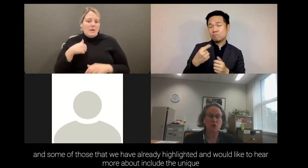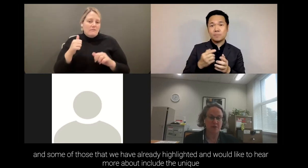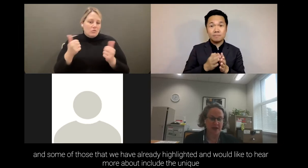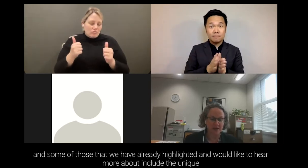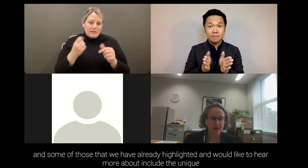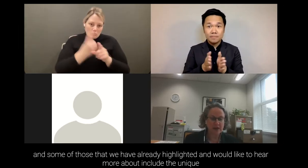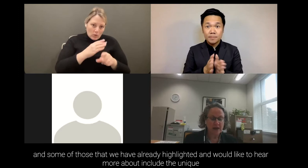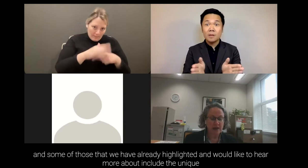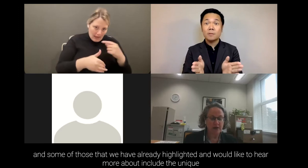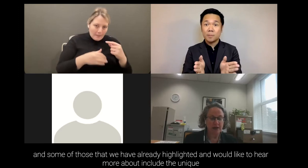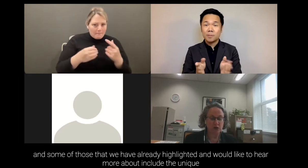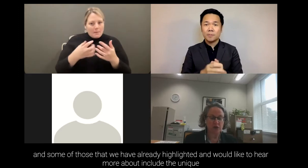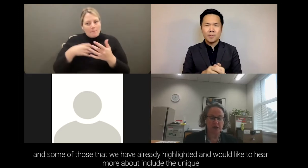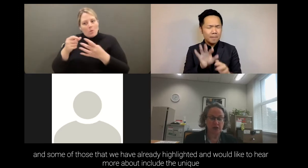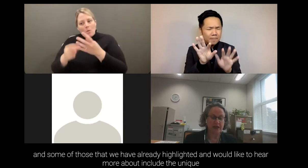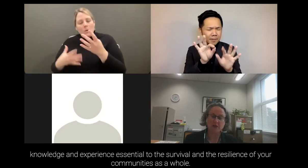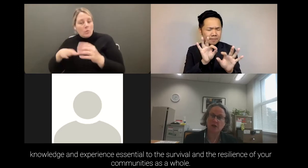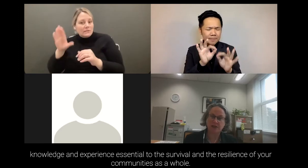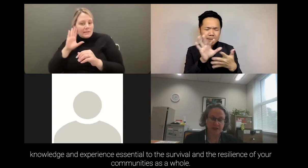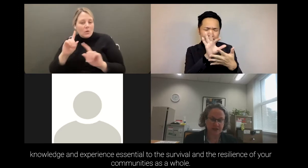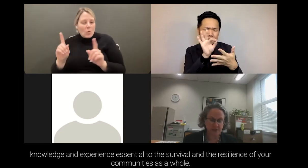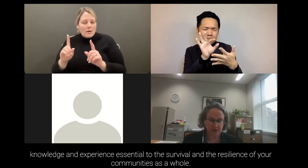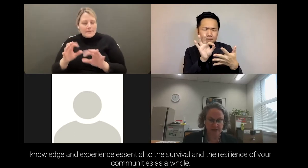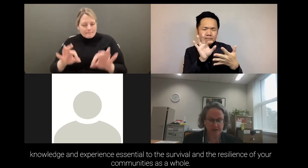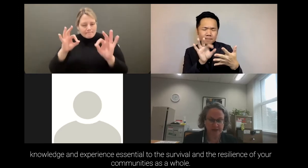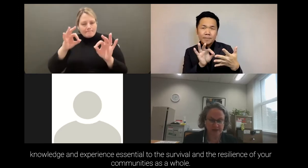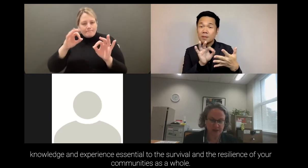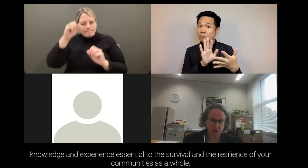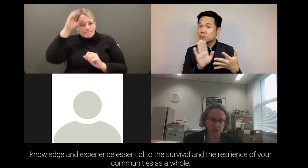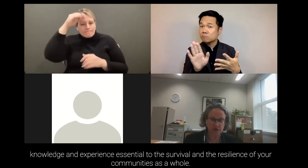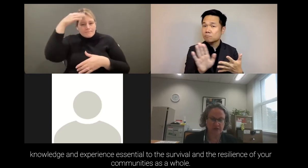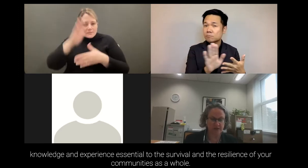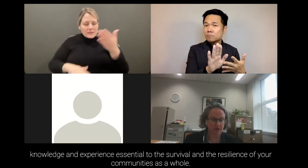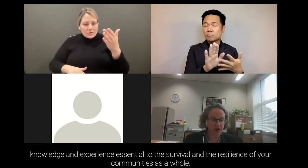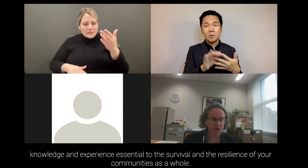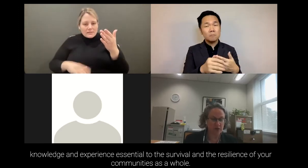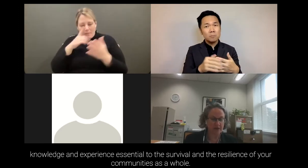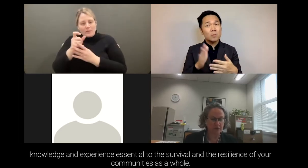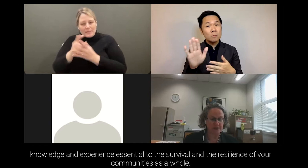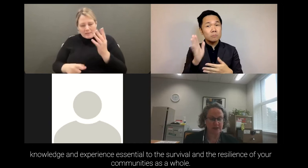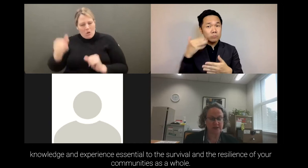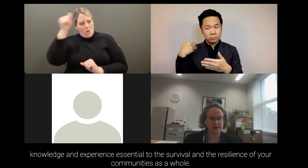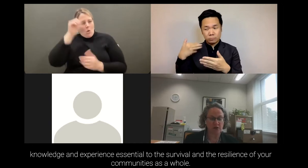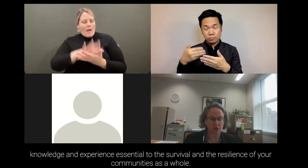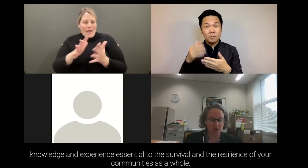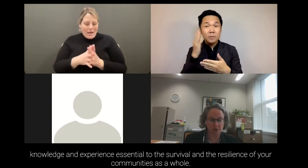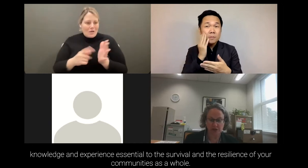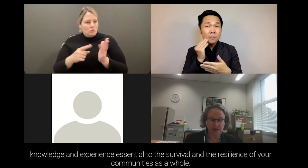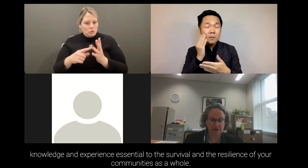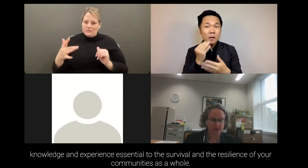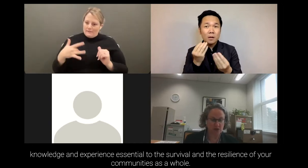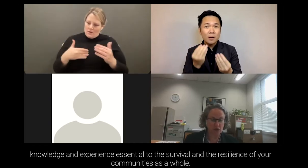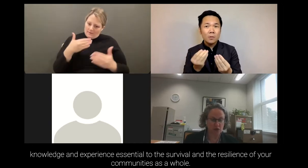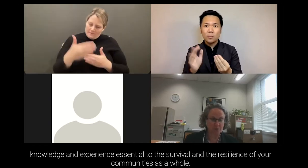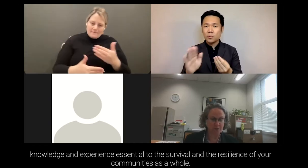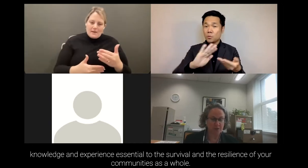to hear more about include the unique knowledge and experience essential to the survival and the resilience of your